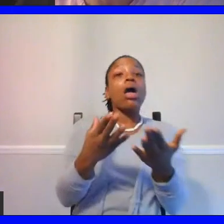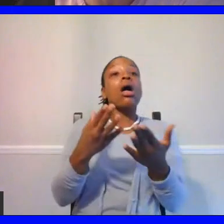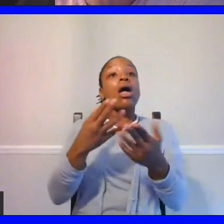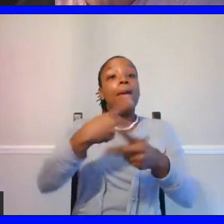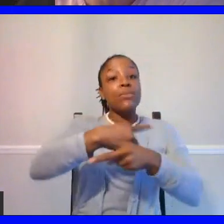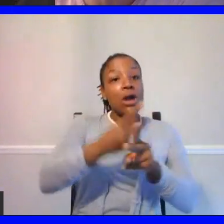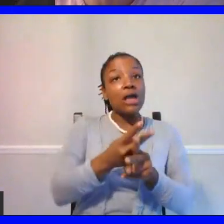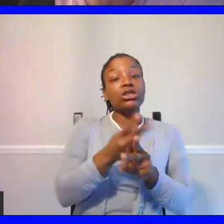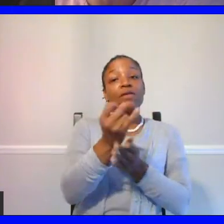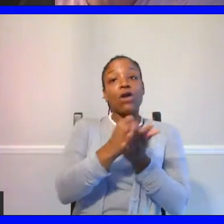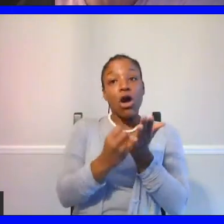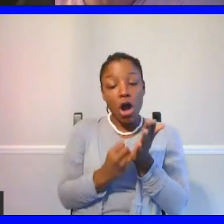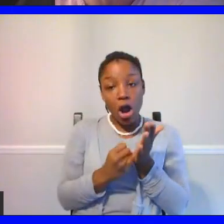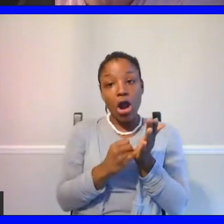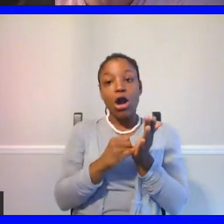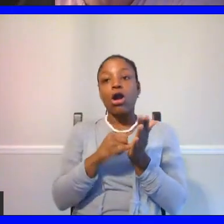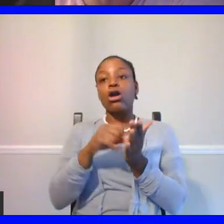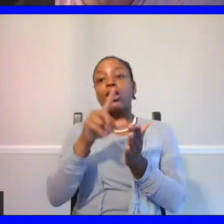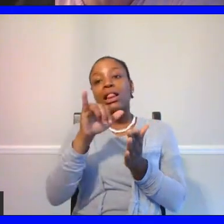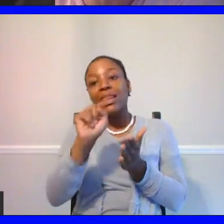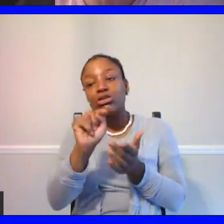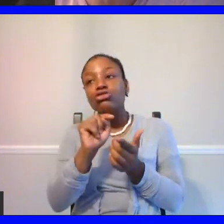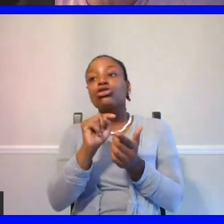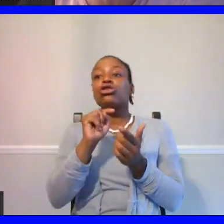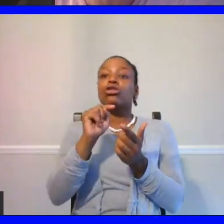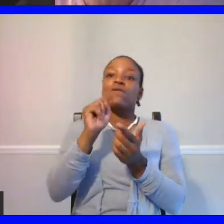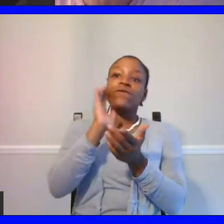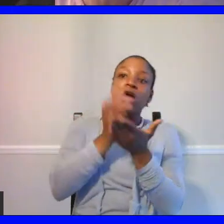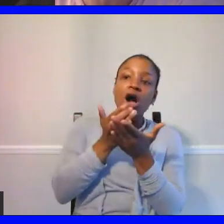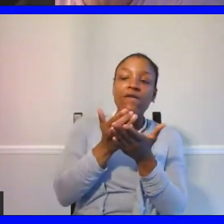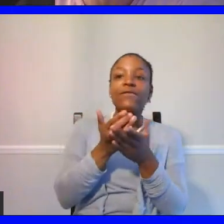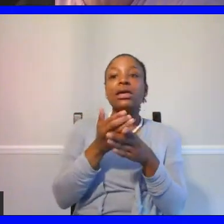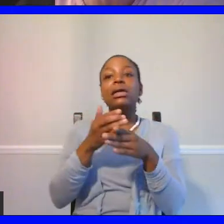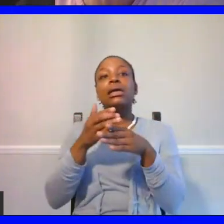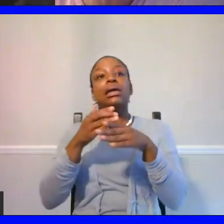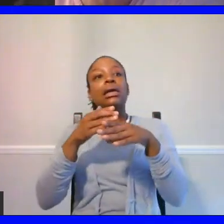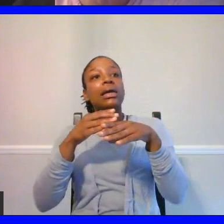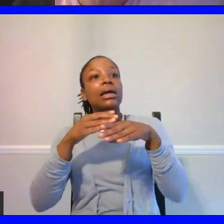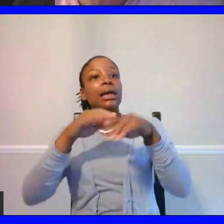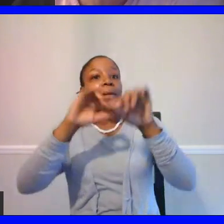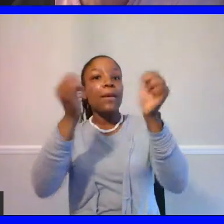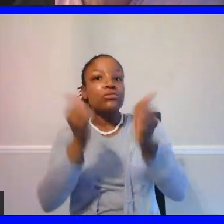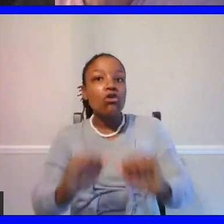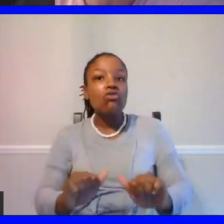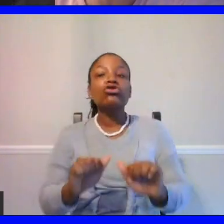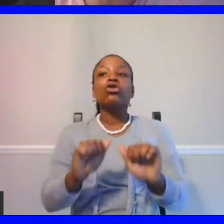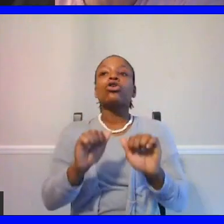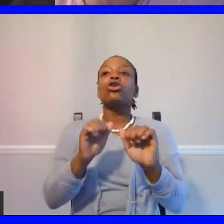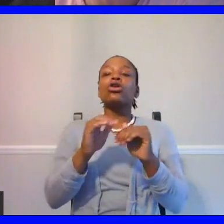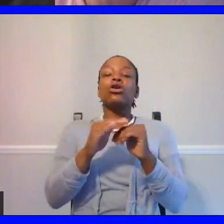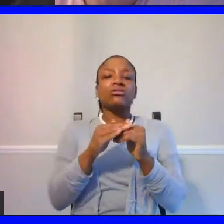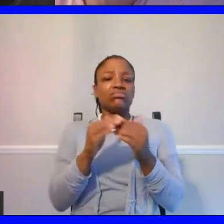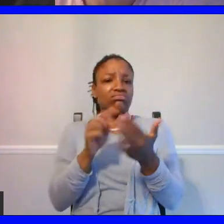of art, of literature, of photography, of public sculpture, you know, of architecture,